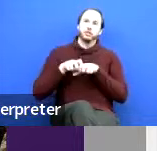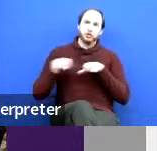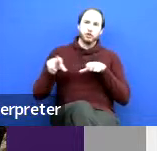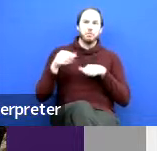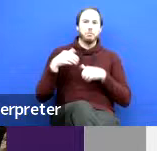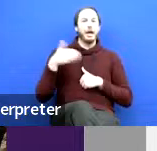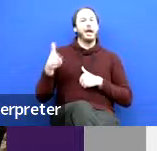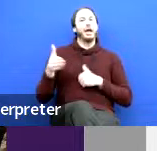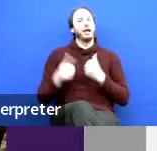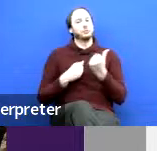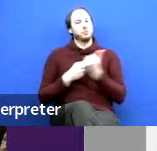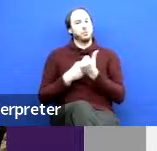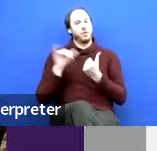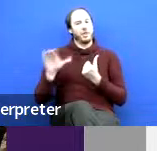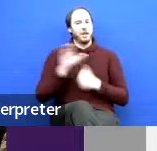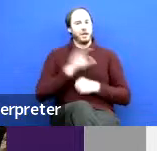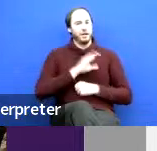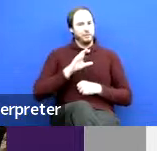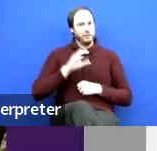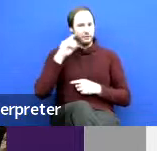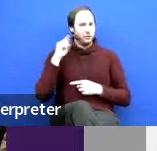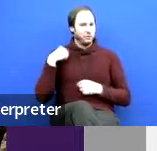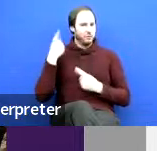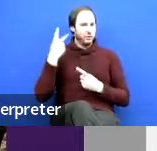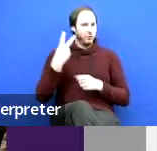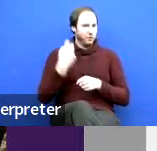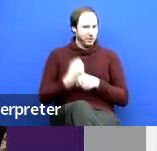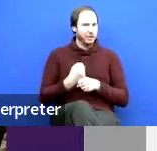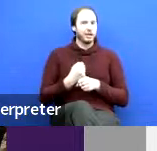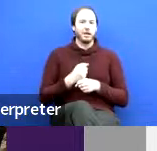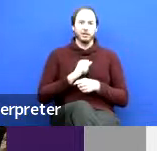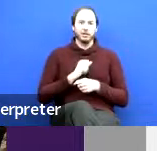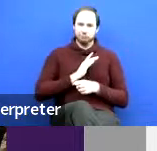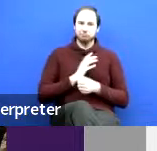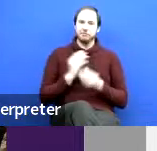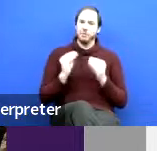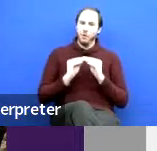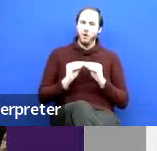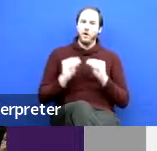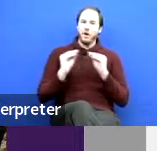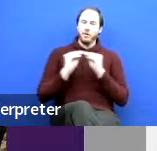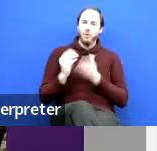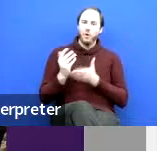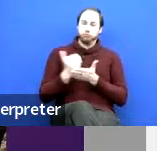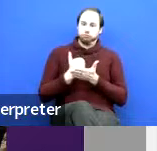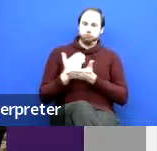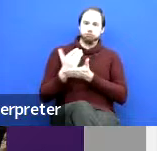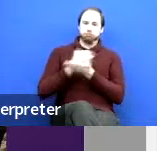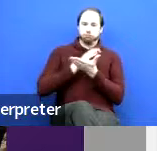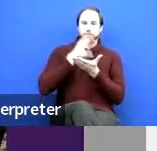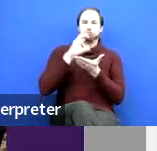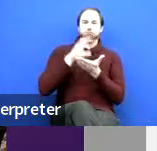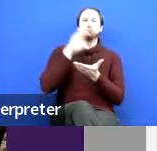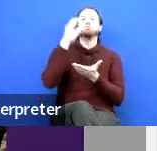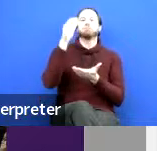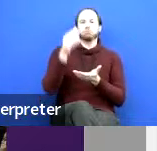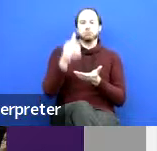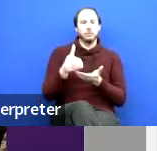for the past 2 years. And the difference, we're just getting more and more, and we're getting more changes. We were so thrilled to